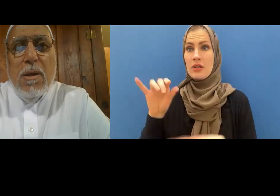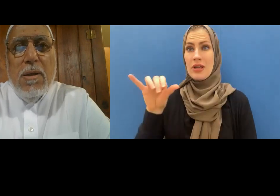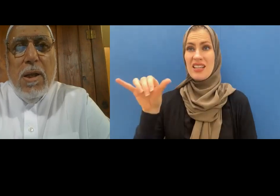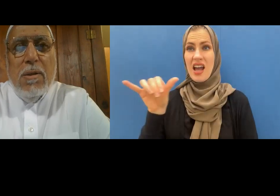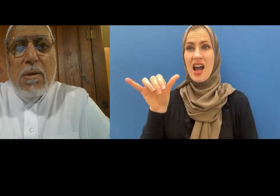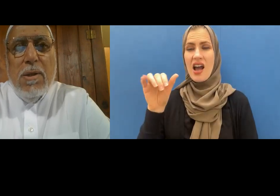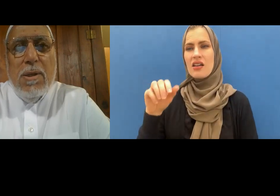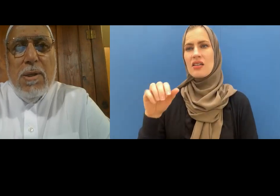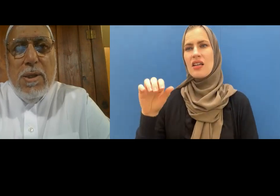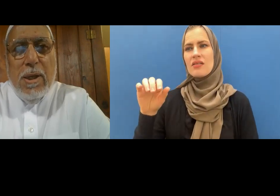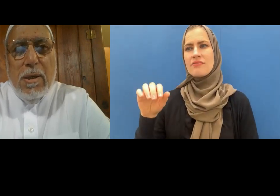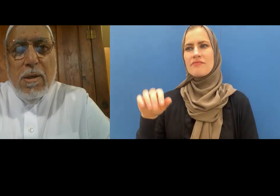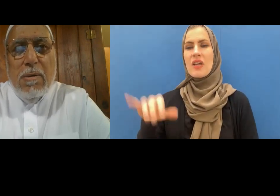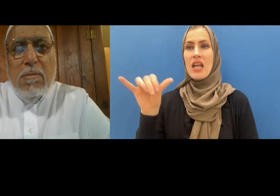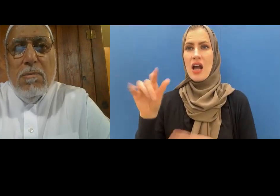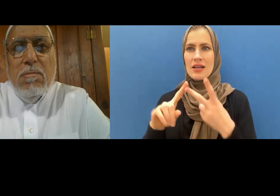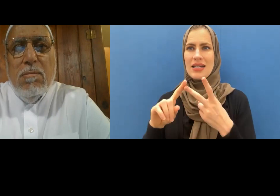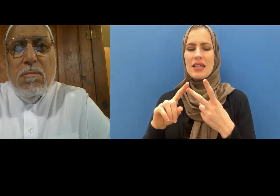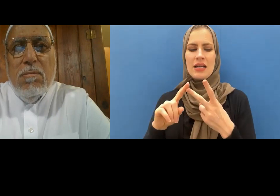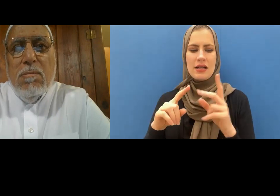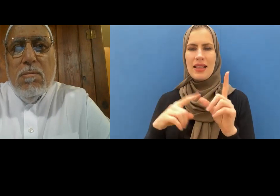and the letter Sin.